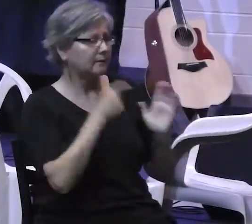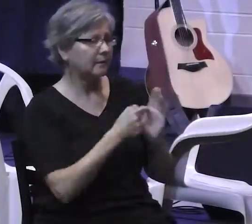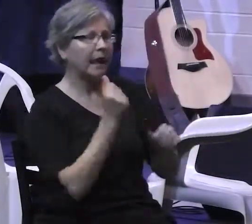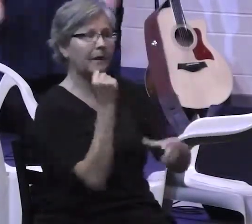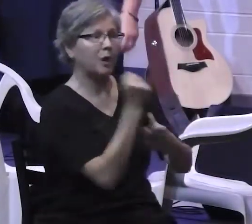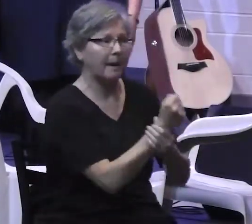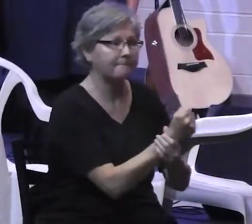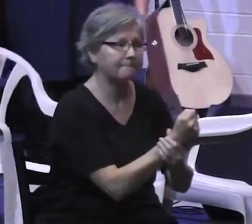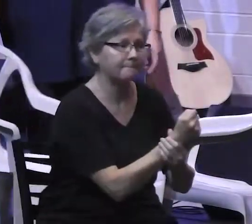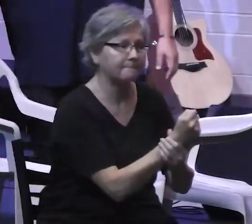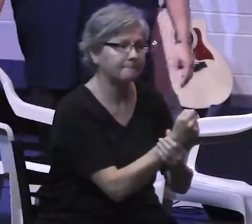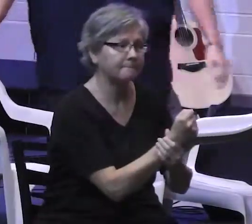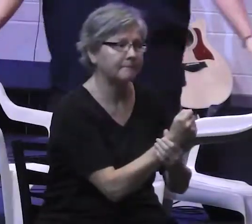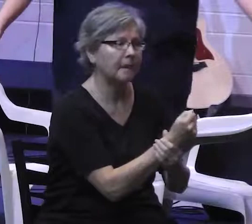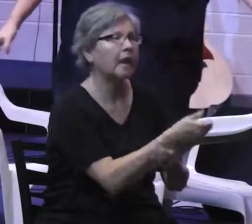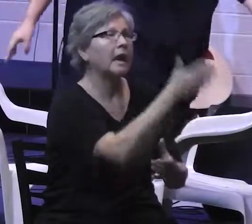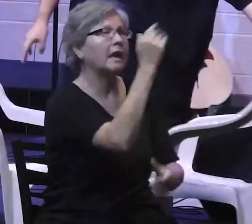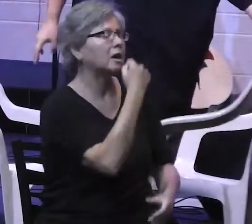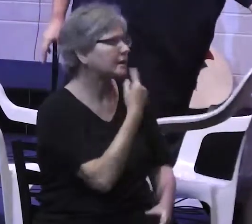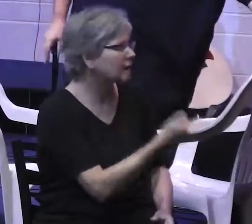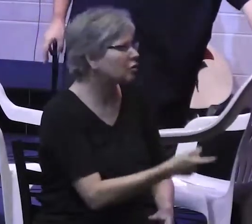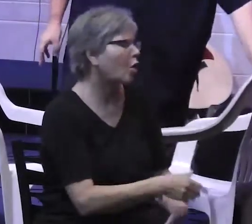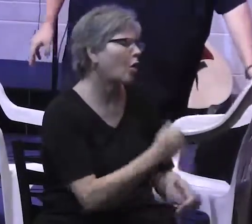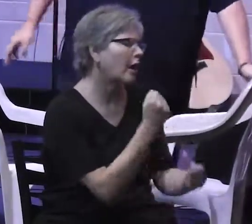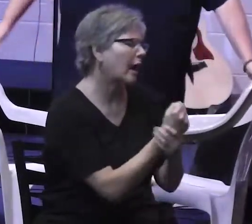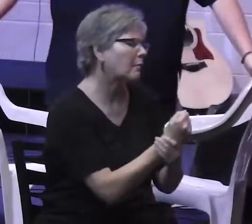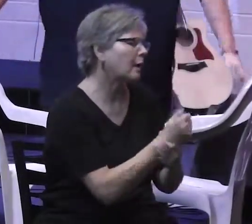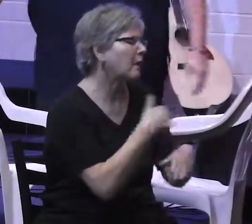story, we see Abraham saying, Abraham, I've called you to be a